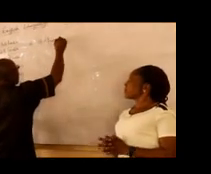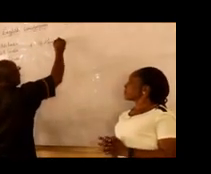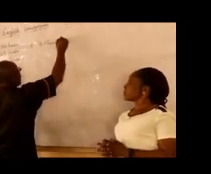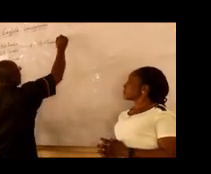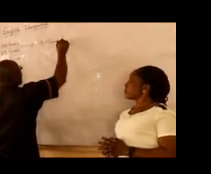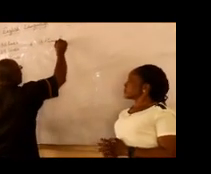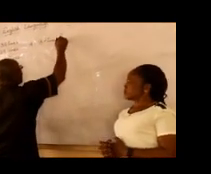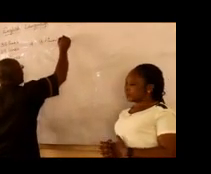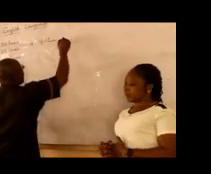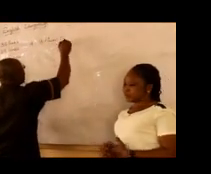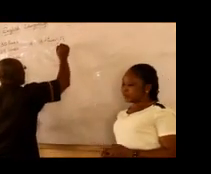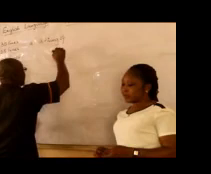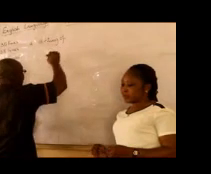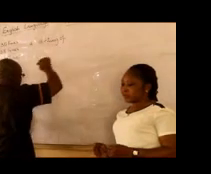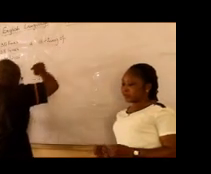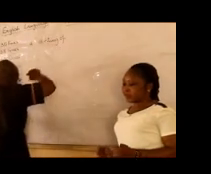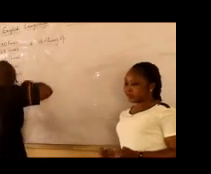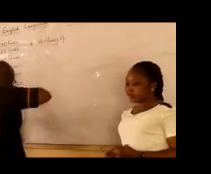of